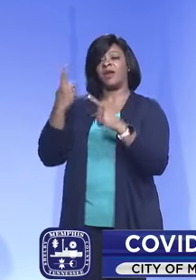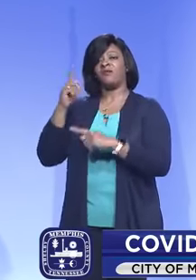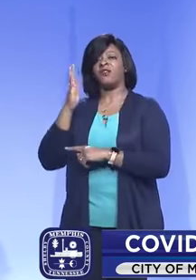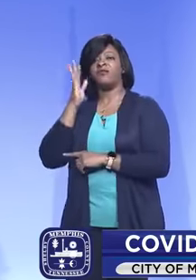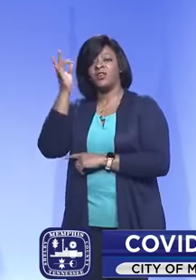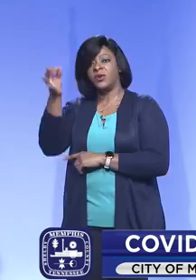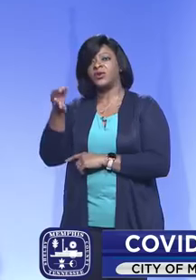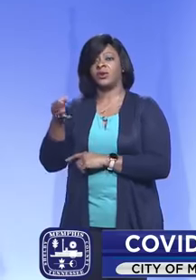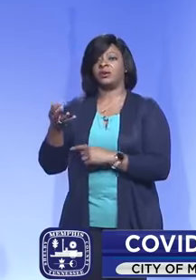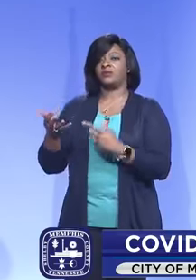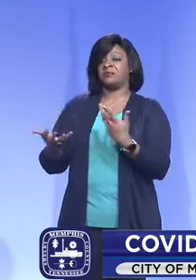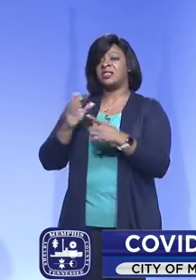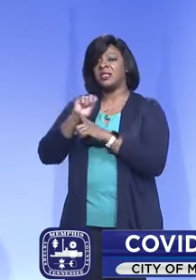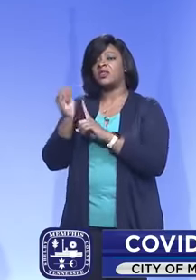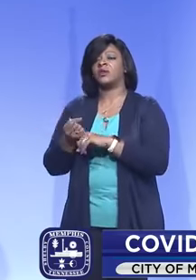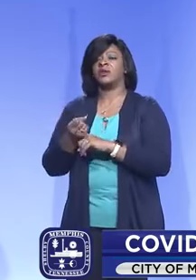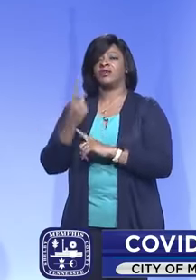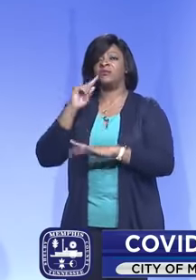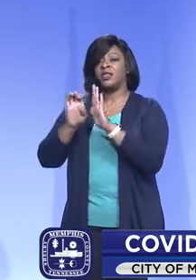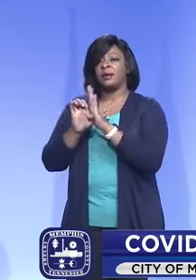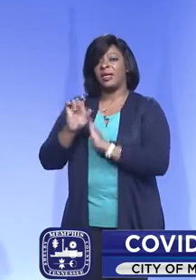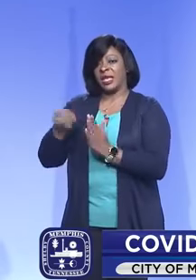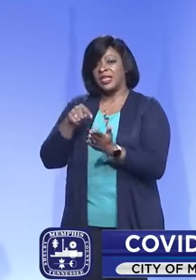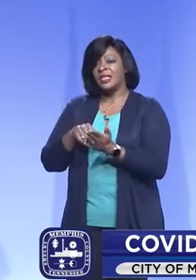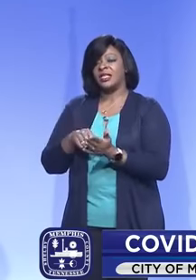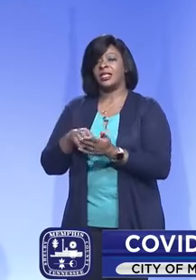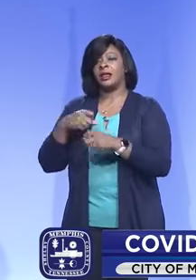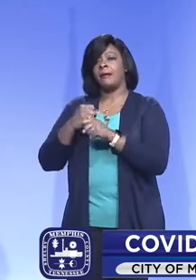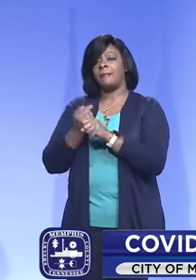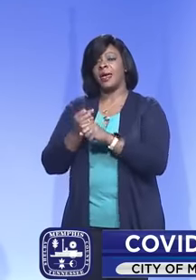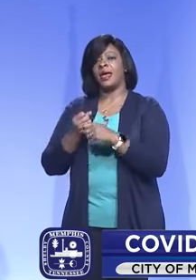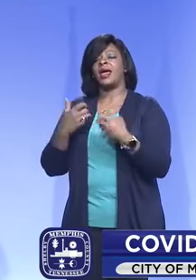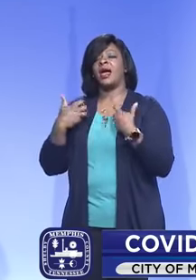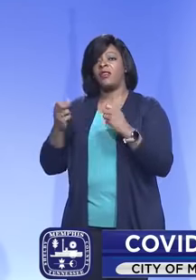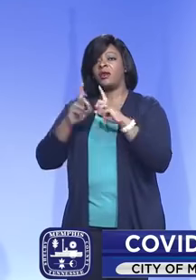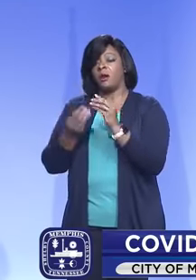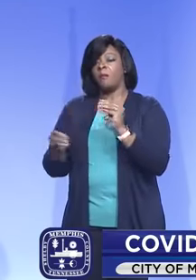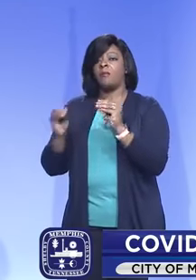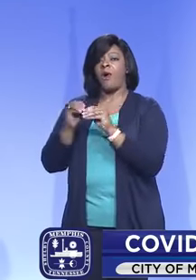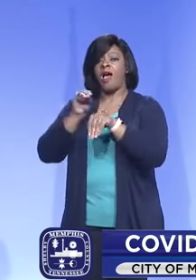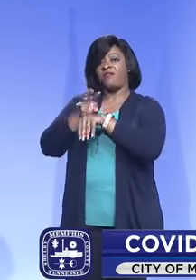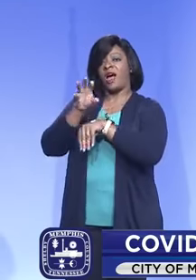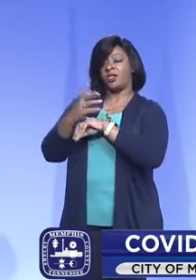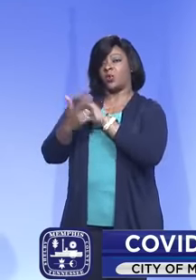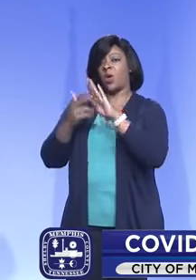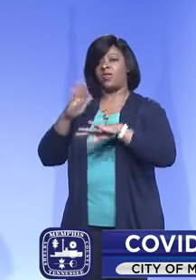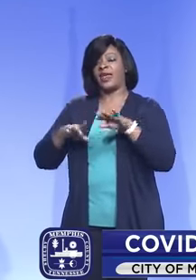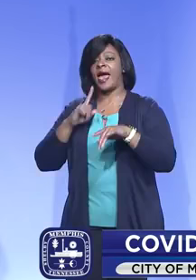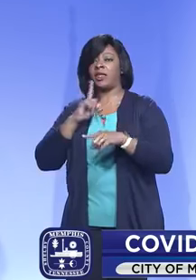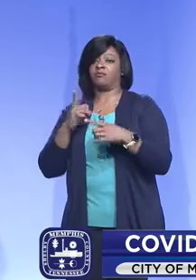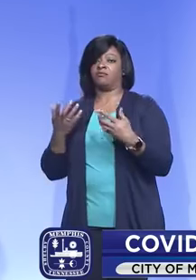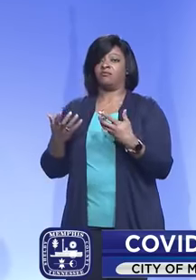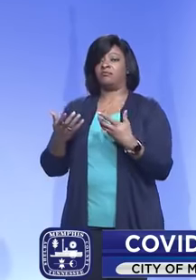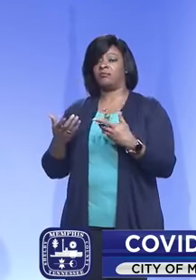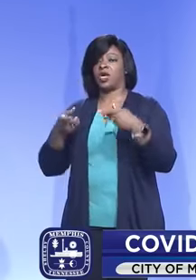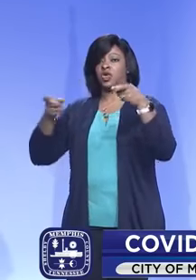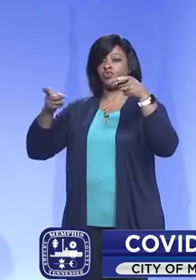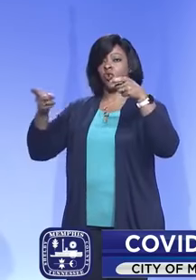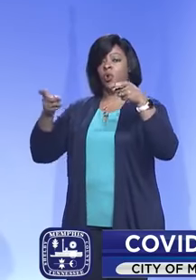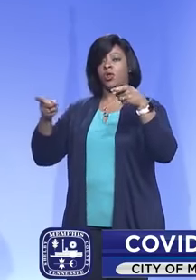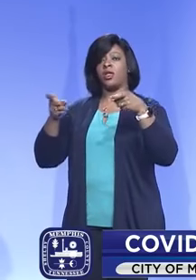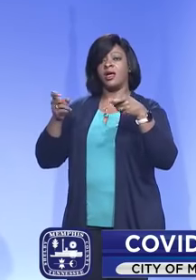future, you know, situations such as this in terms of making a health department more advisory role rather than in control